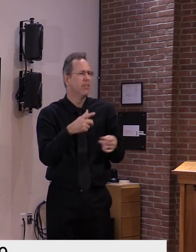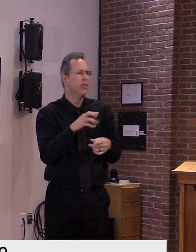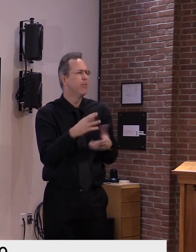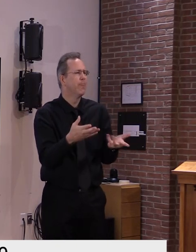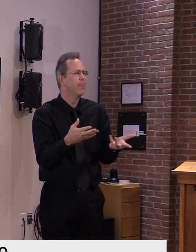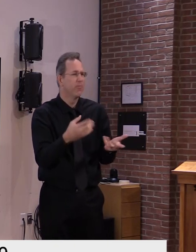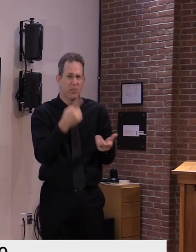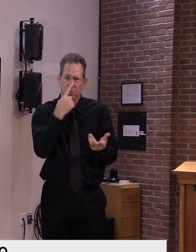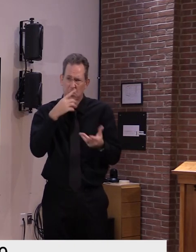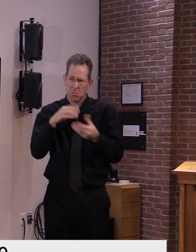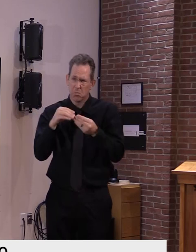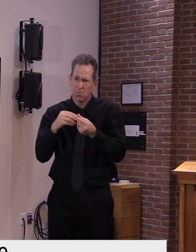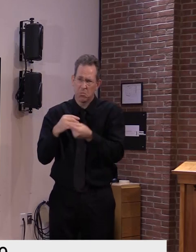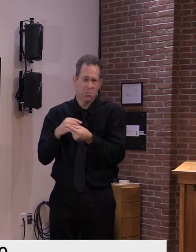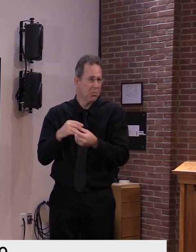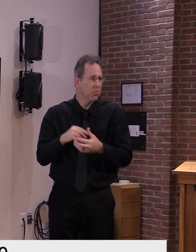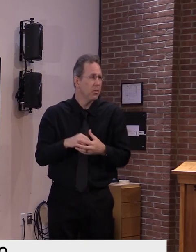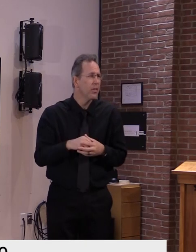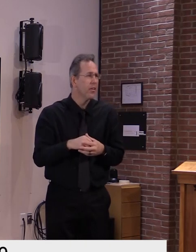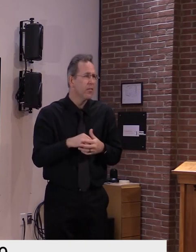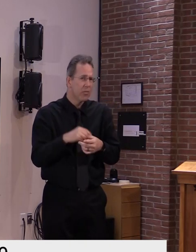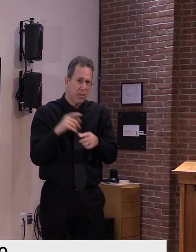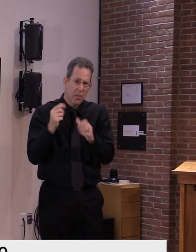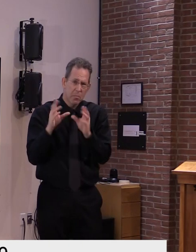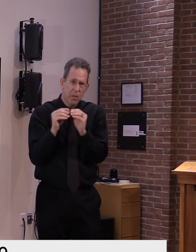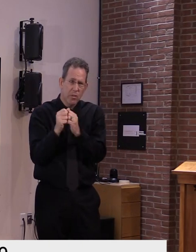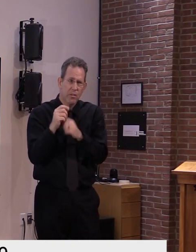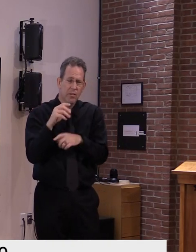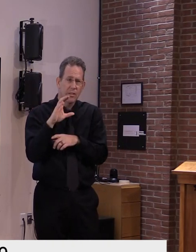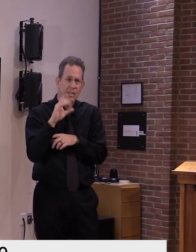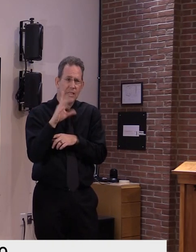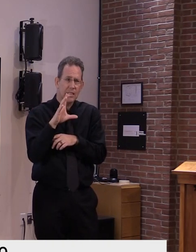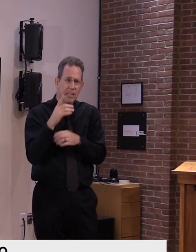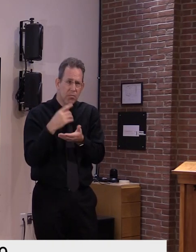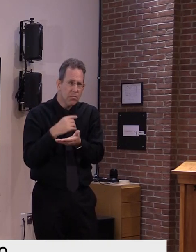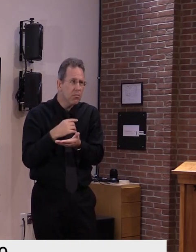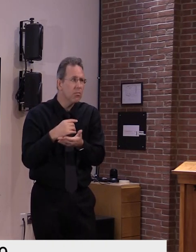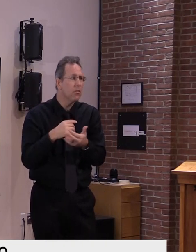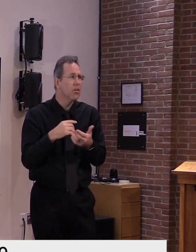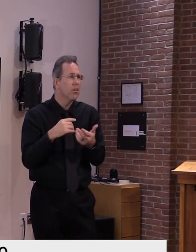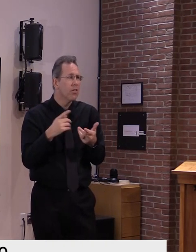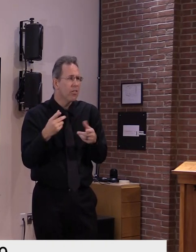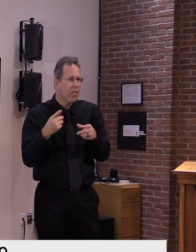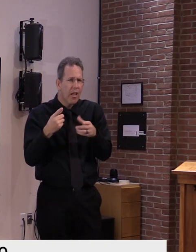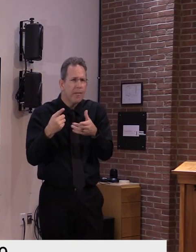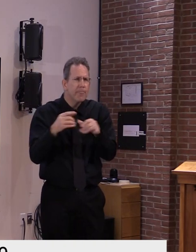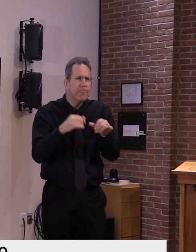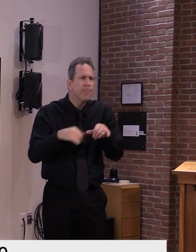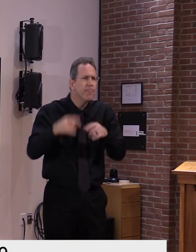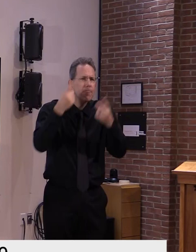Were you discussing like some kind of standards so that,